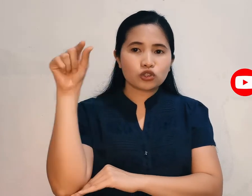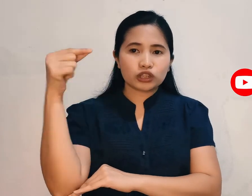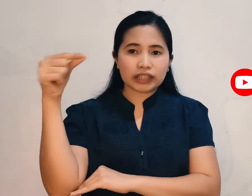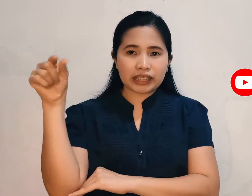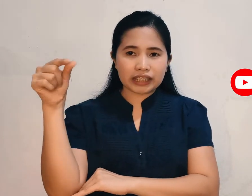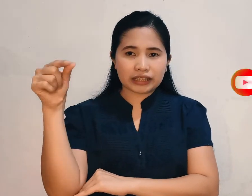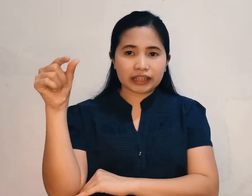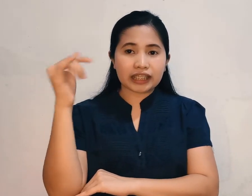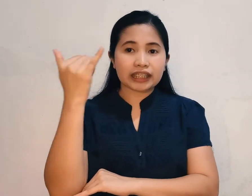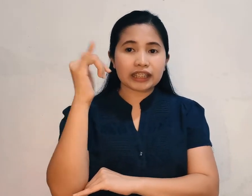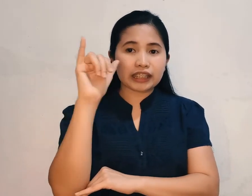Yellow-green.